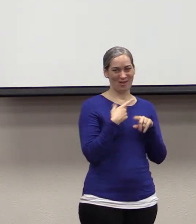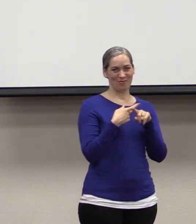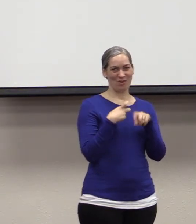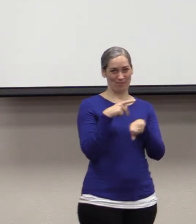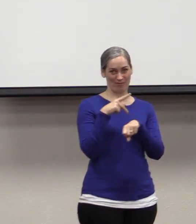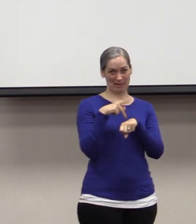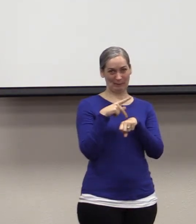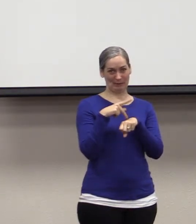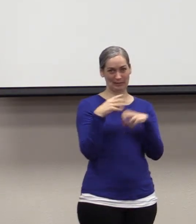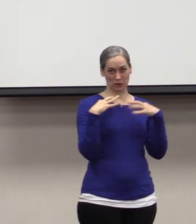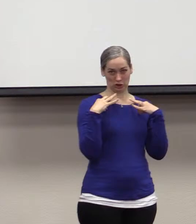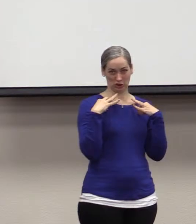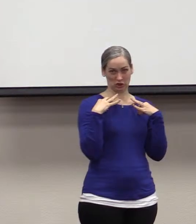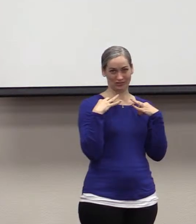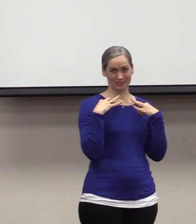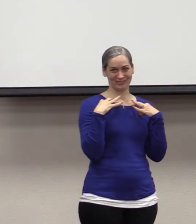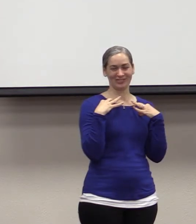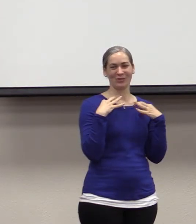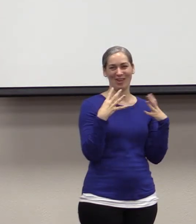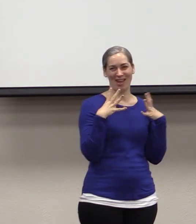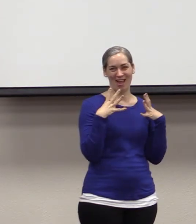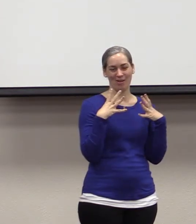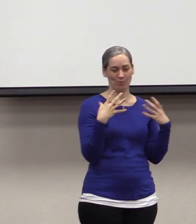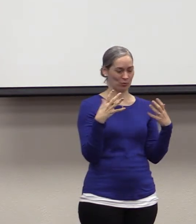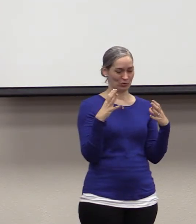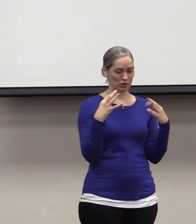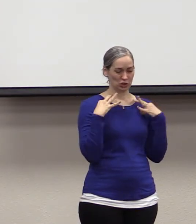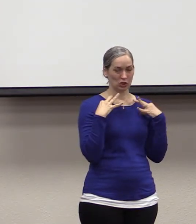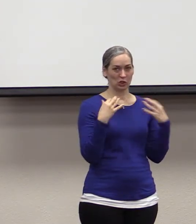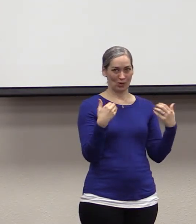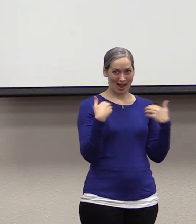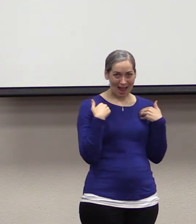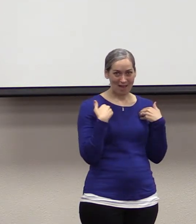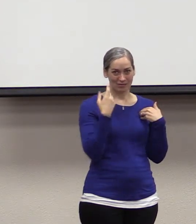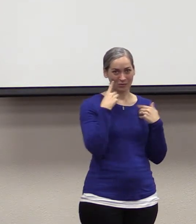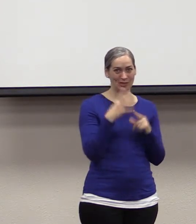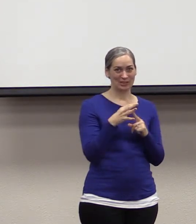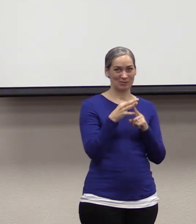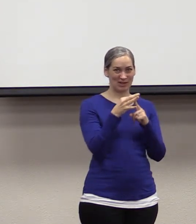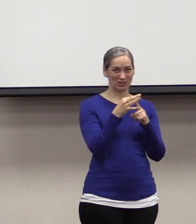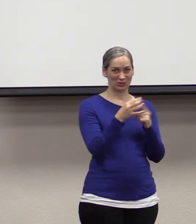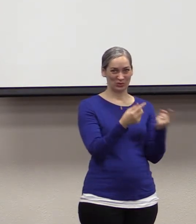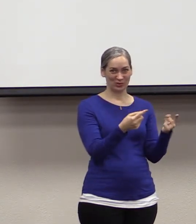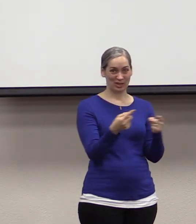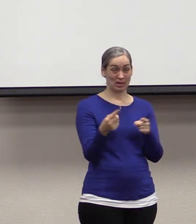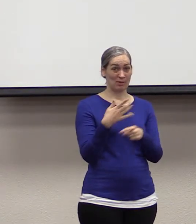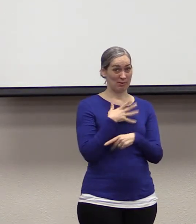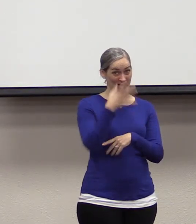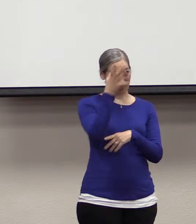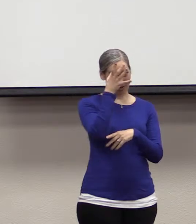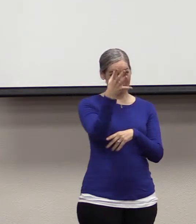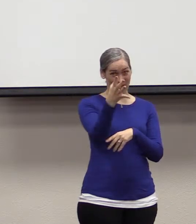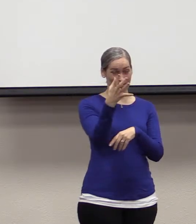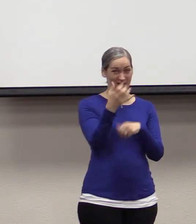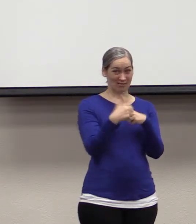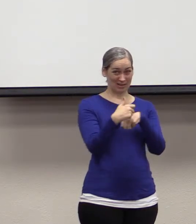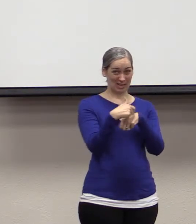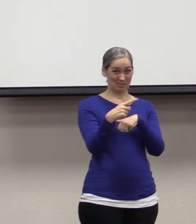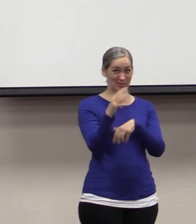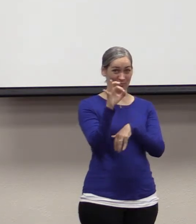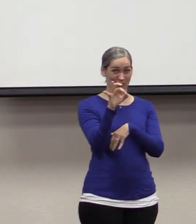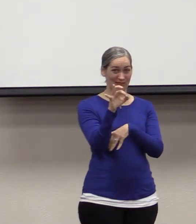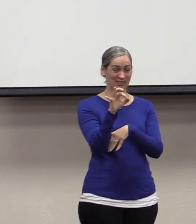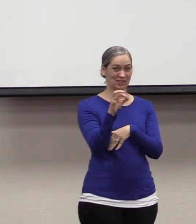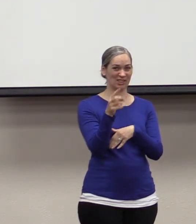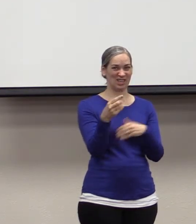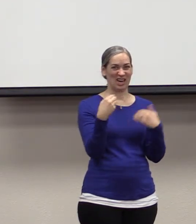Philippines, this is something that you wear on special occasions. My grandfather was the kind of man that every time he preached, he would wear a barong because it's special to be